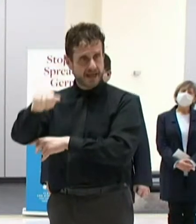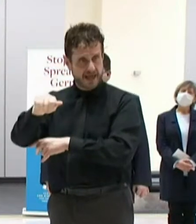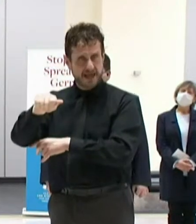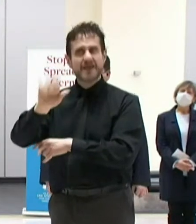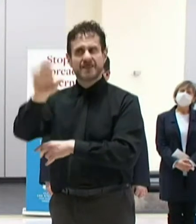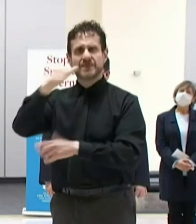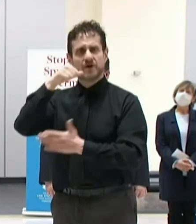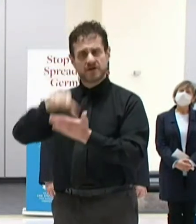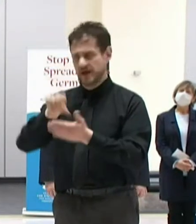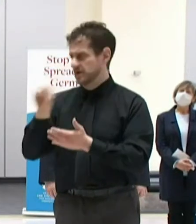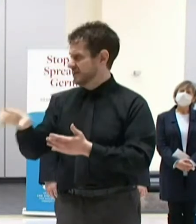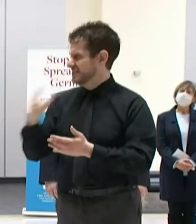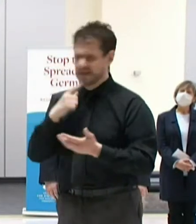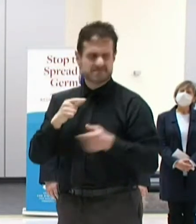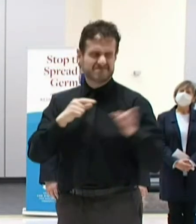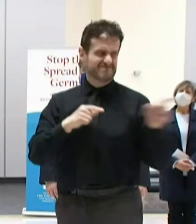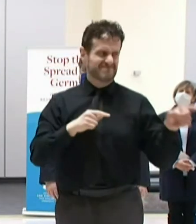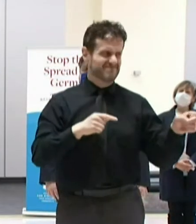Mm-hmm.